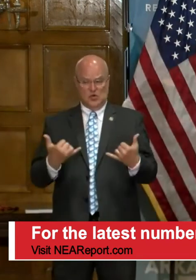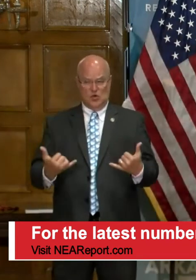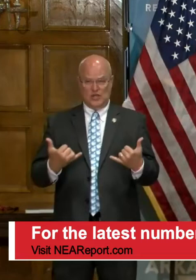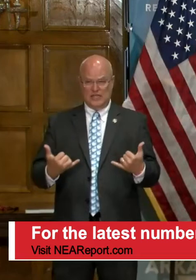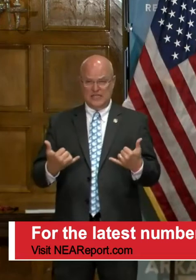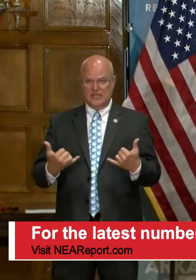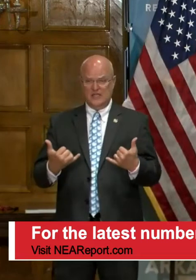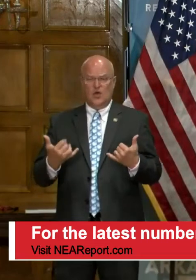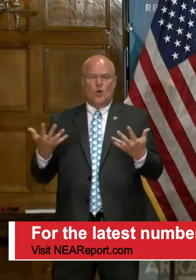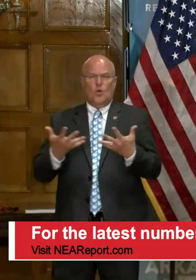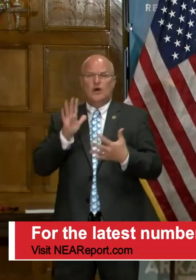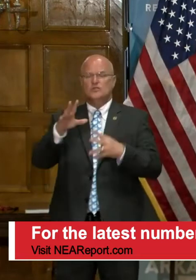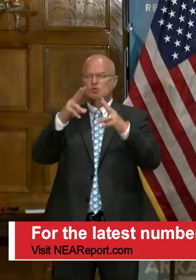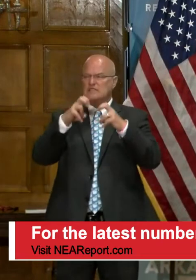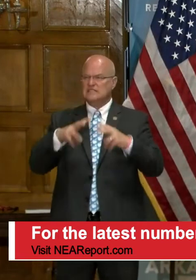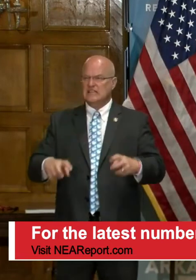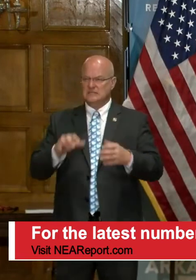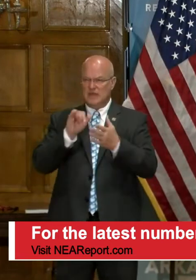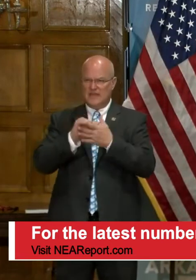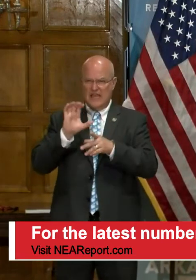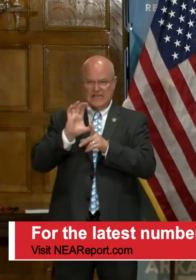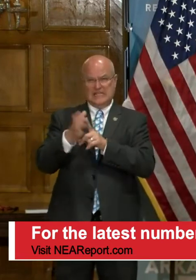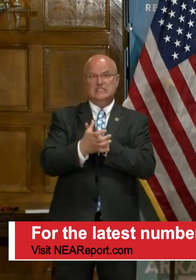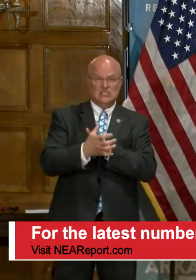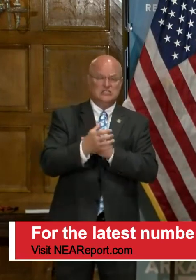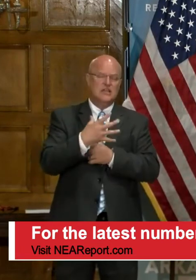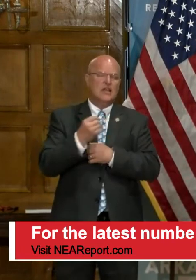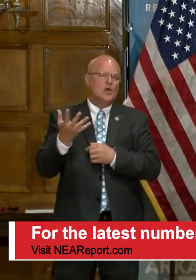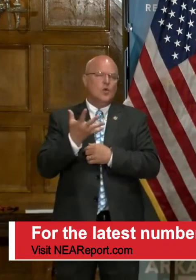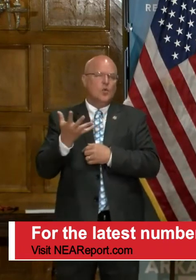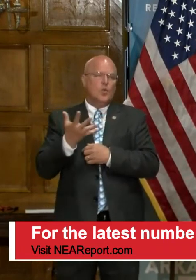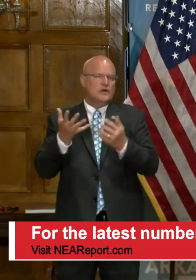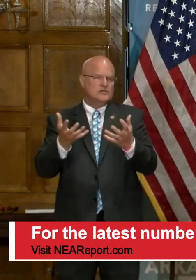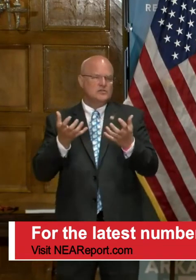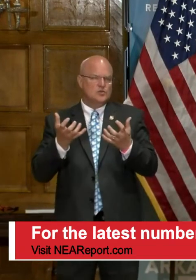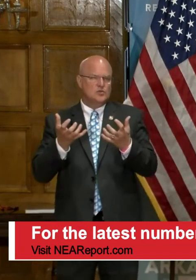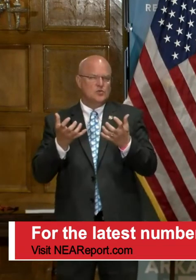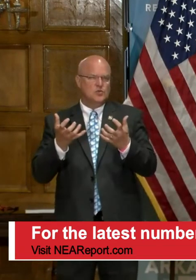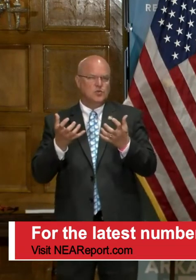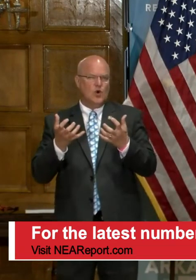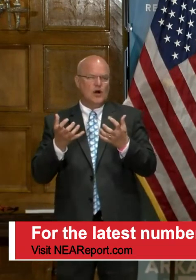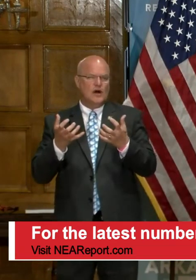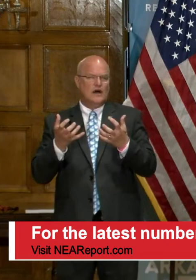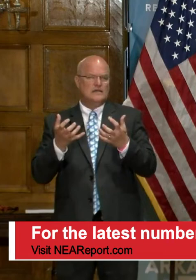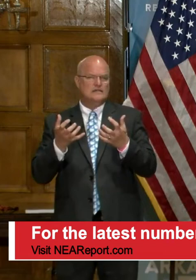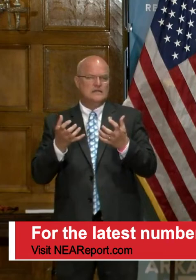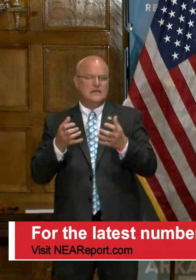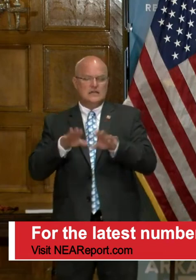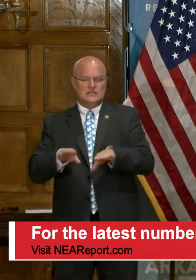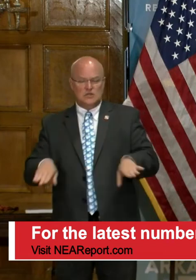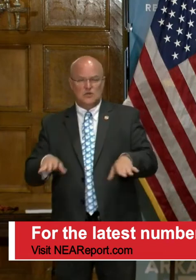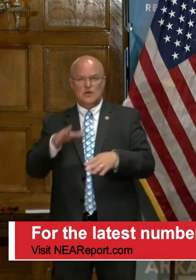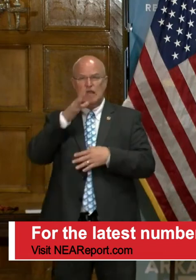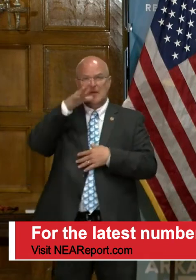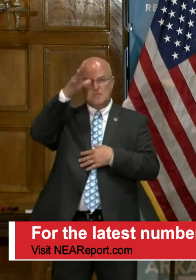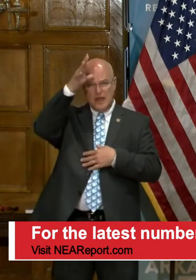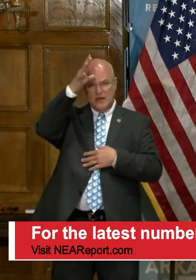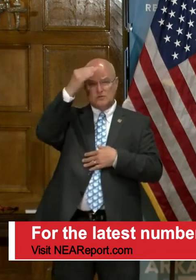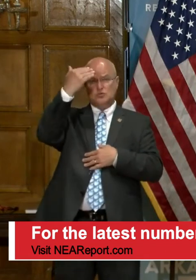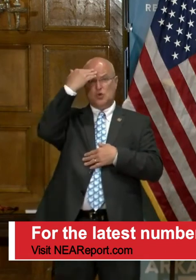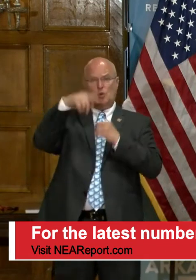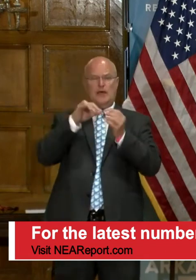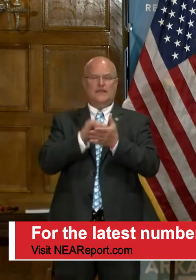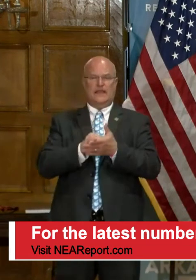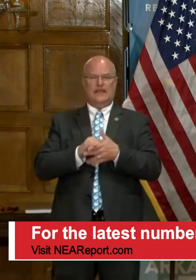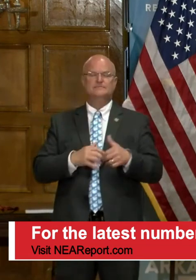currently? What's your assessment of that condition, and what would you want physicians and parents around the state to know about